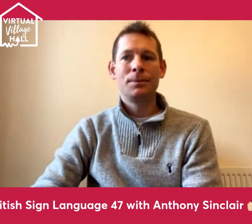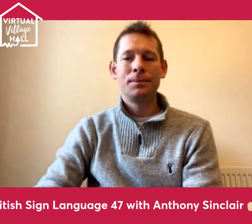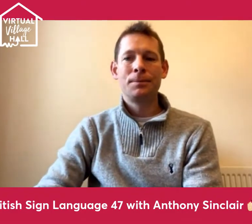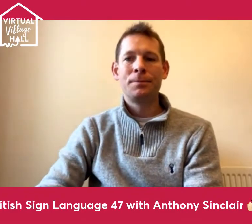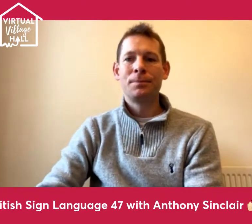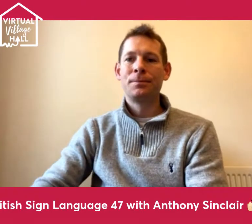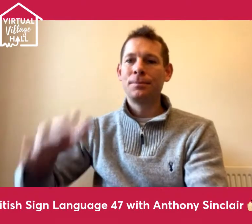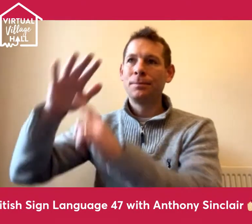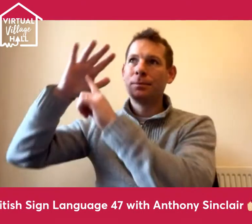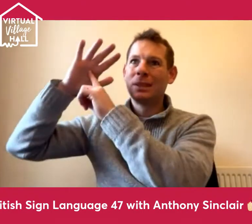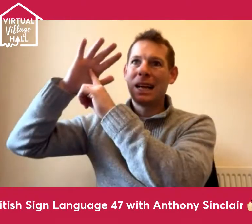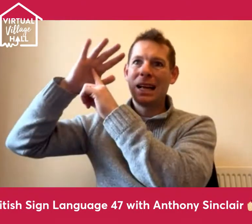Number 12 again.